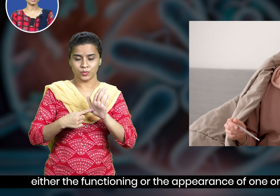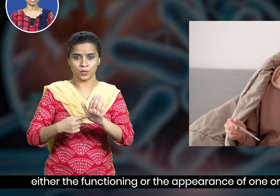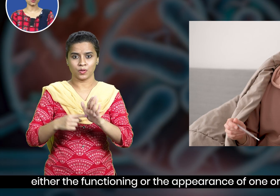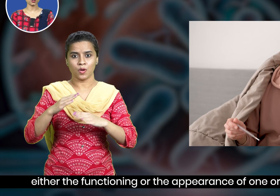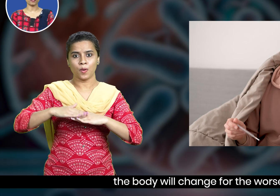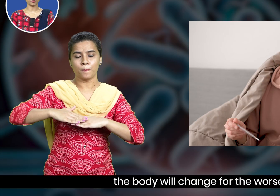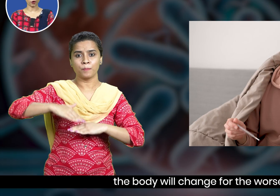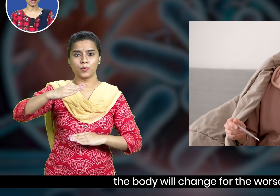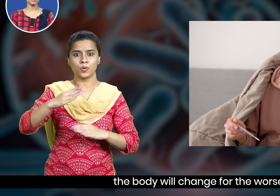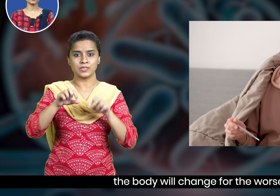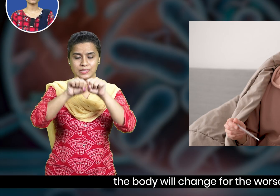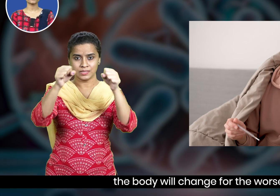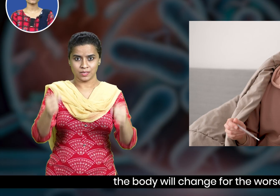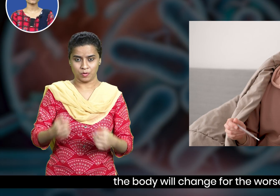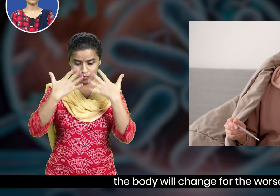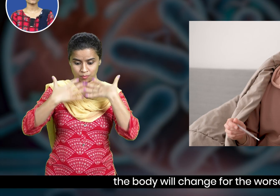more systems of the body